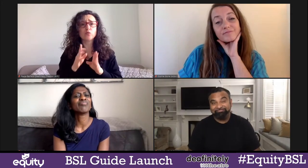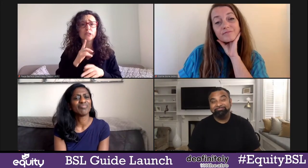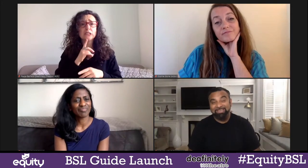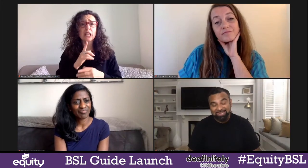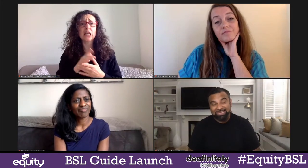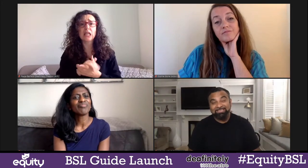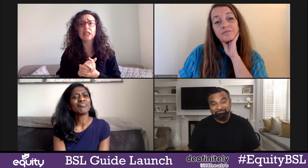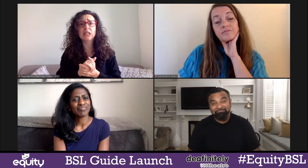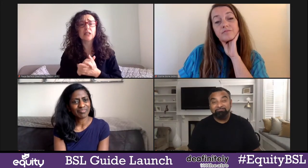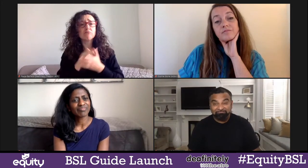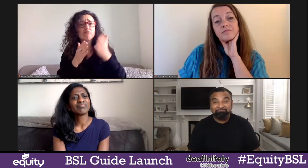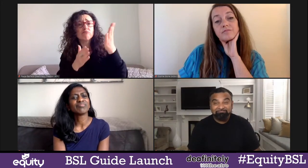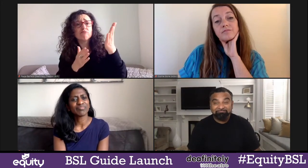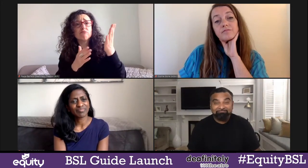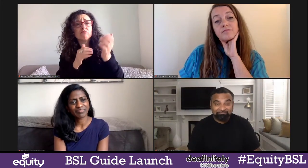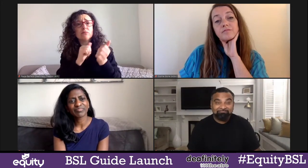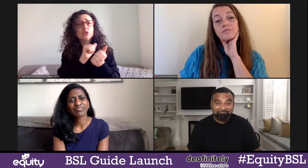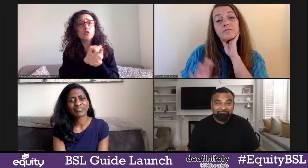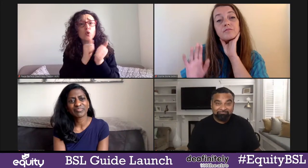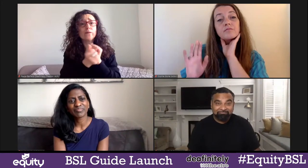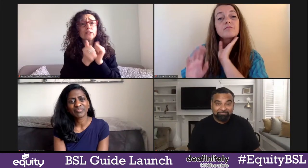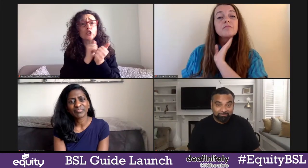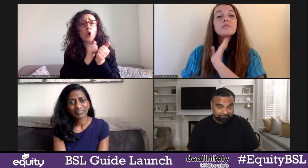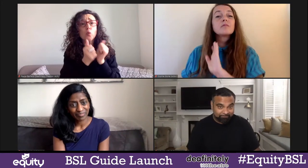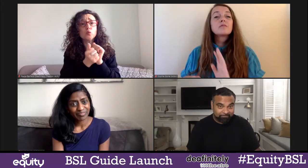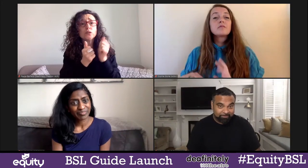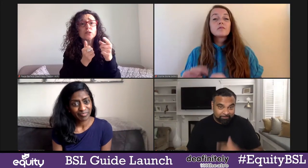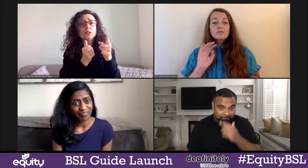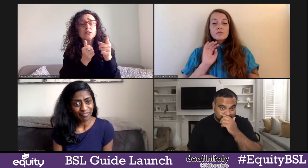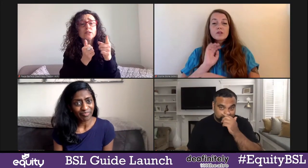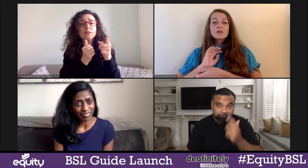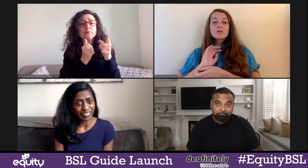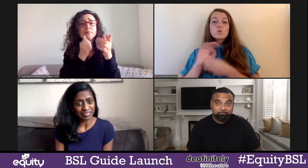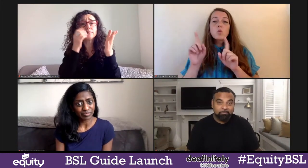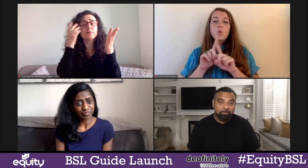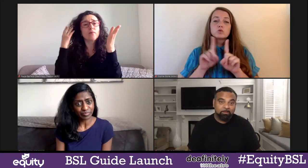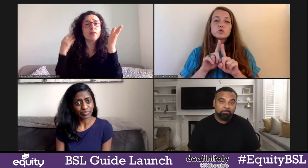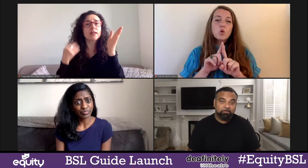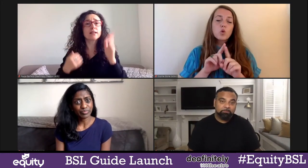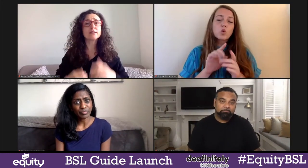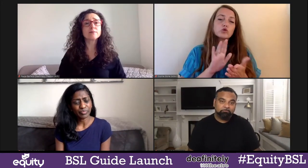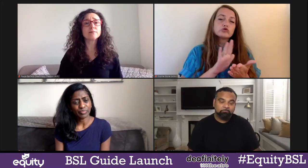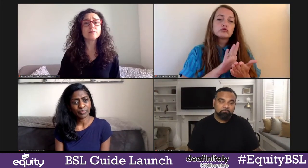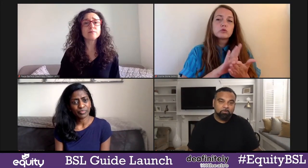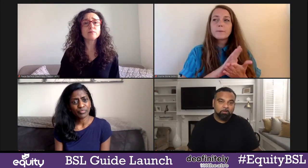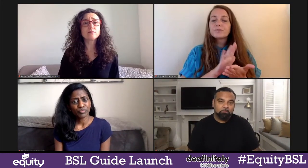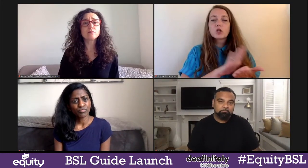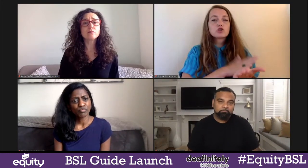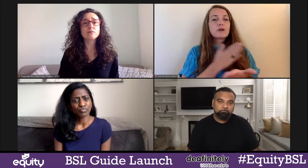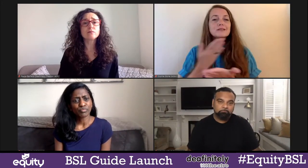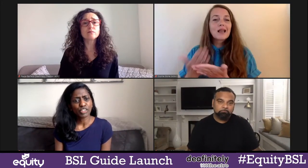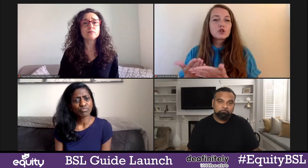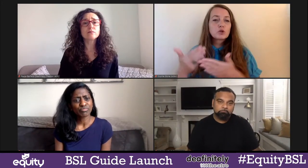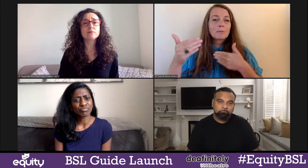that's quite common amongst multiple deaf actors. Sophie, I'd like to invite you to comment now. I think